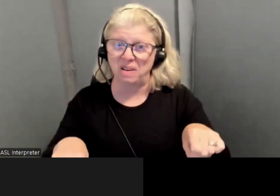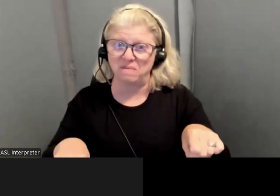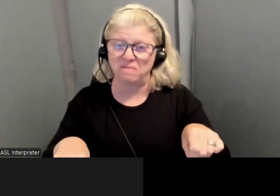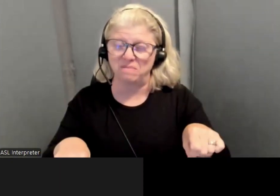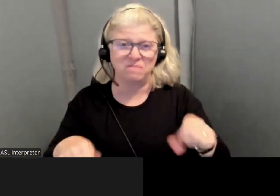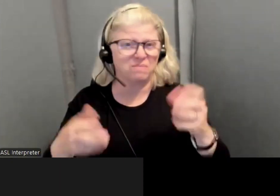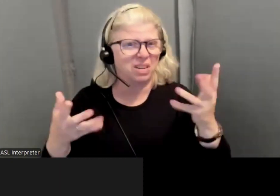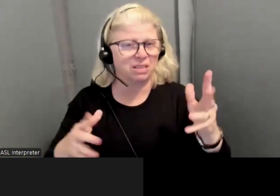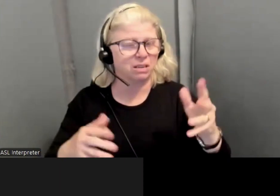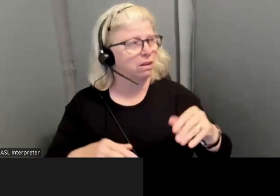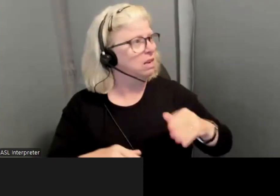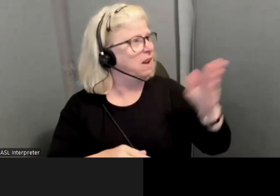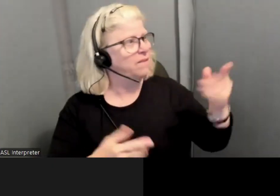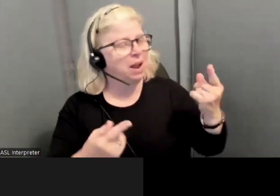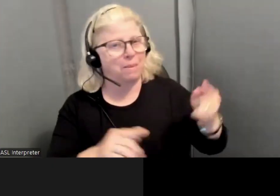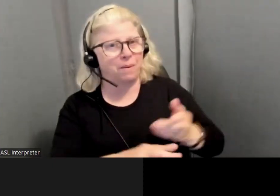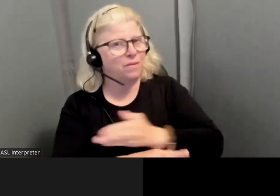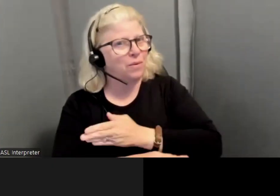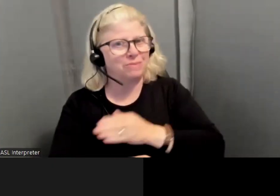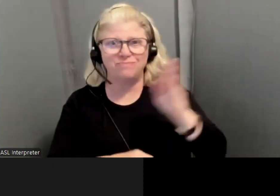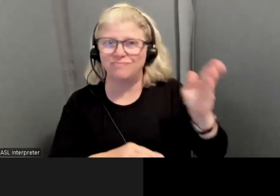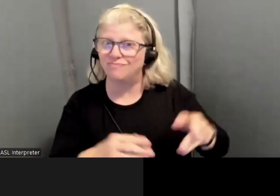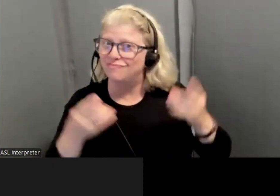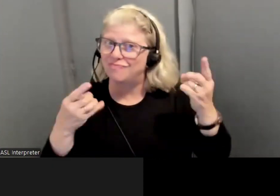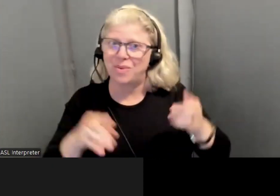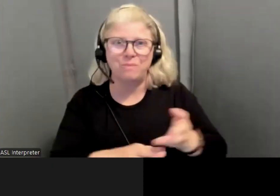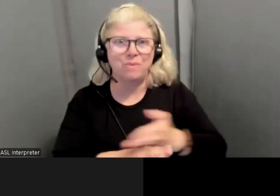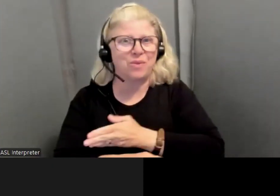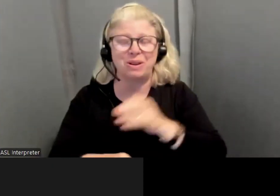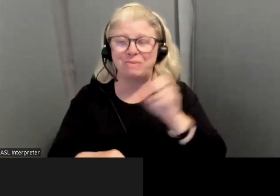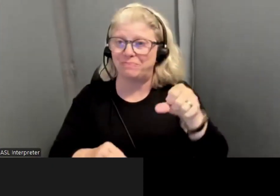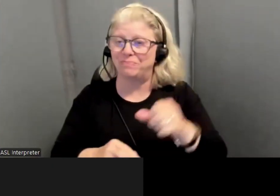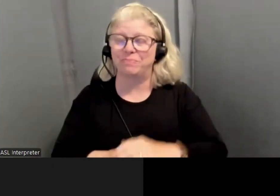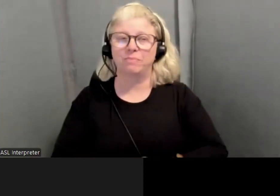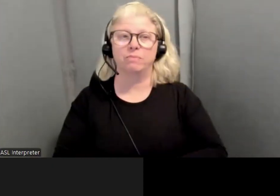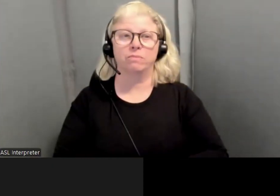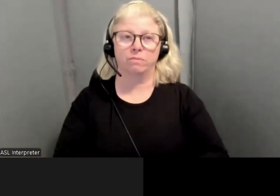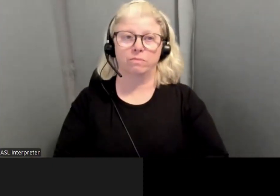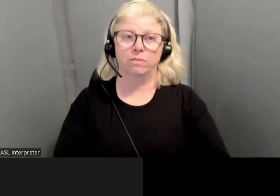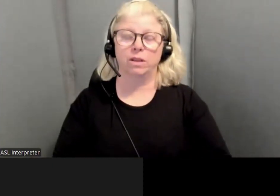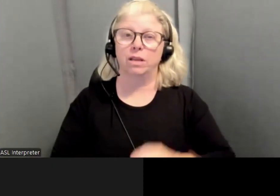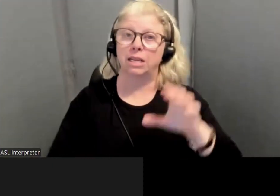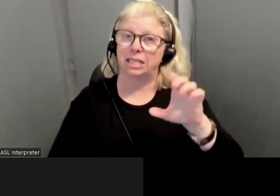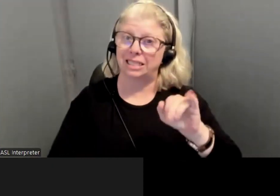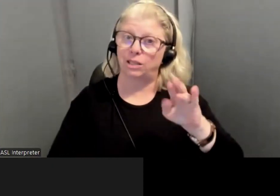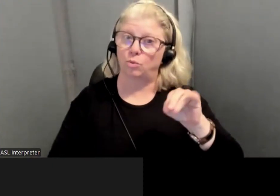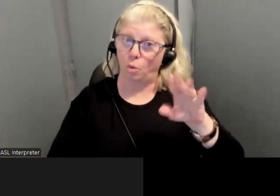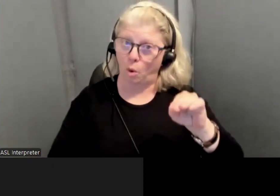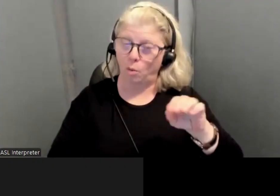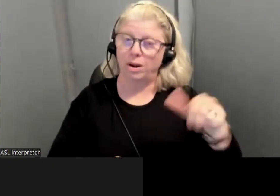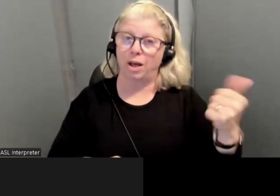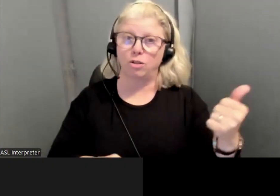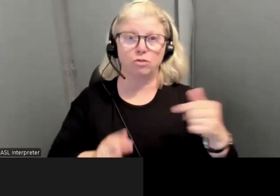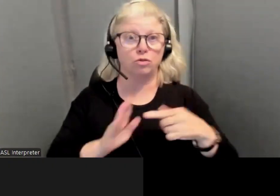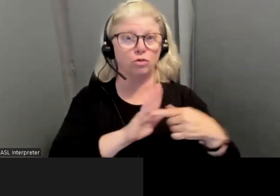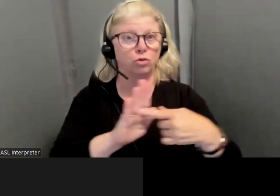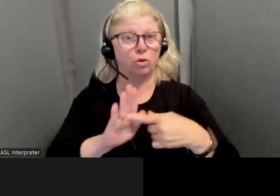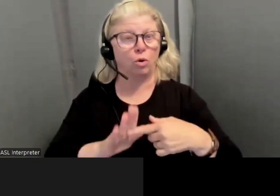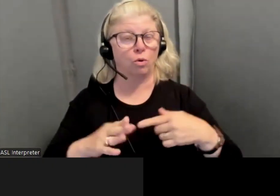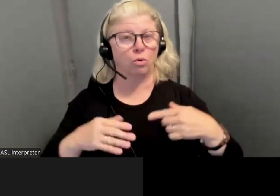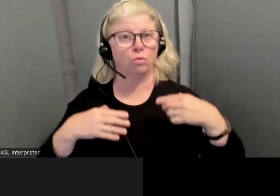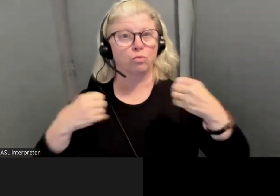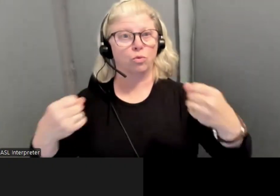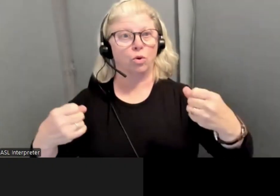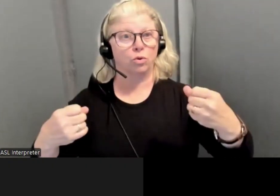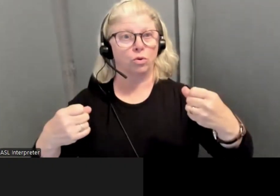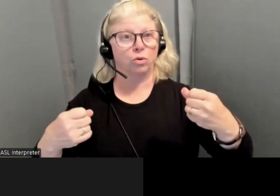was unprecedented. It was unprecedented. That's right. Yes, yeah. And Cicero and others showed great courage, which brings us